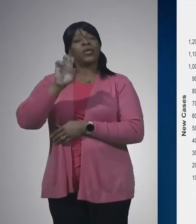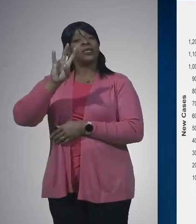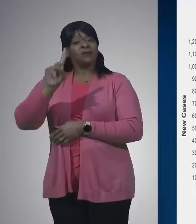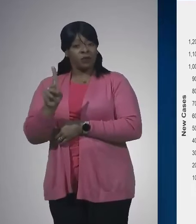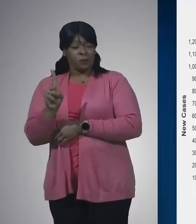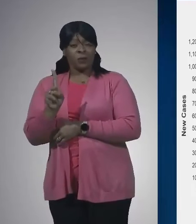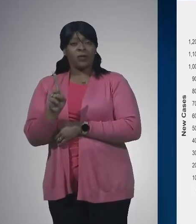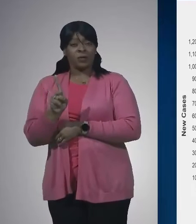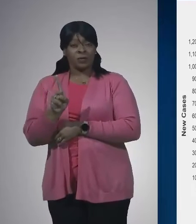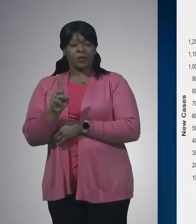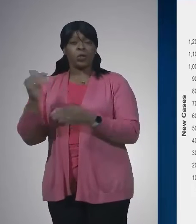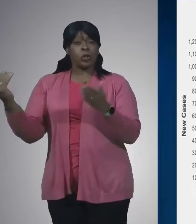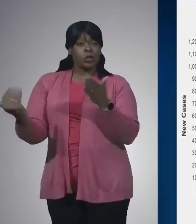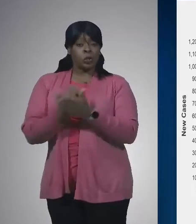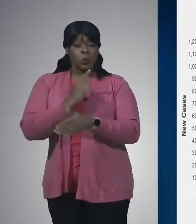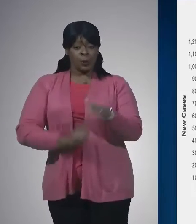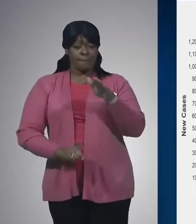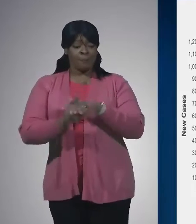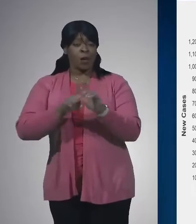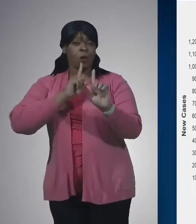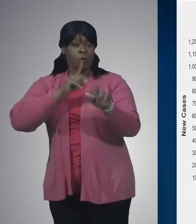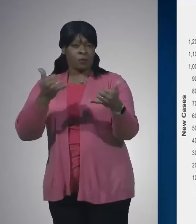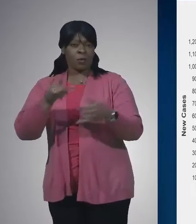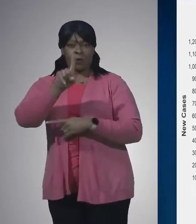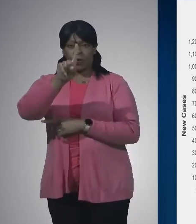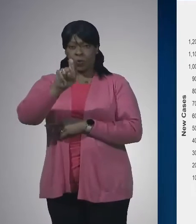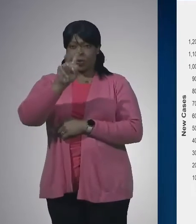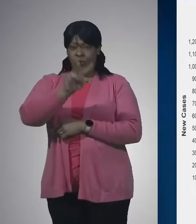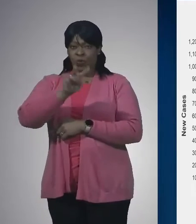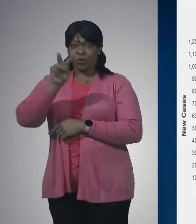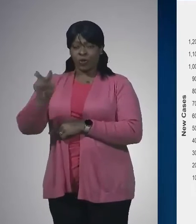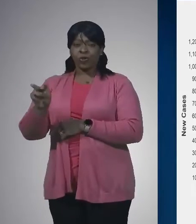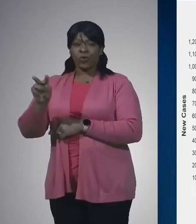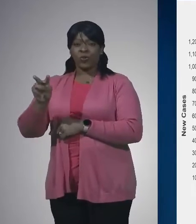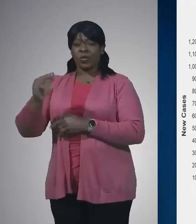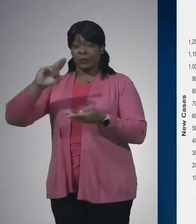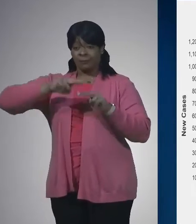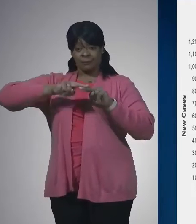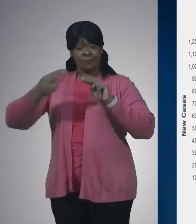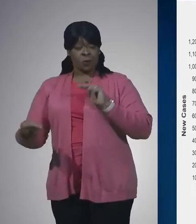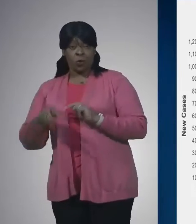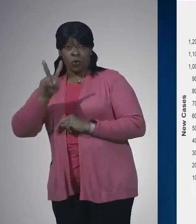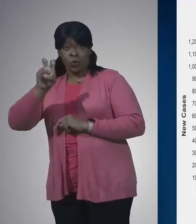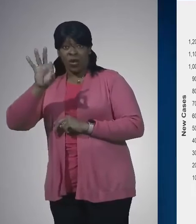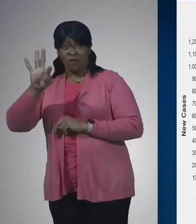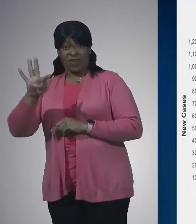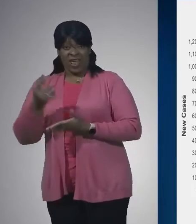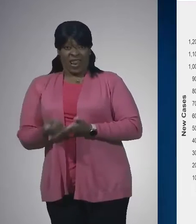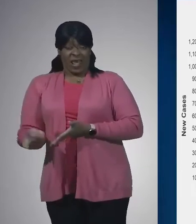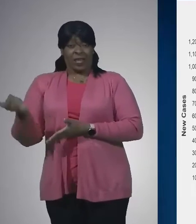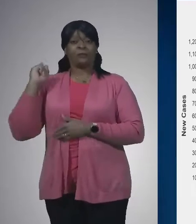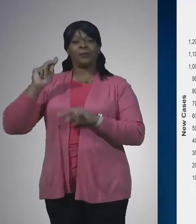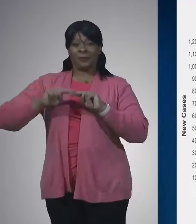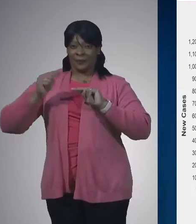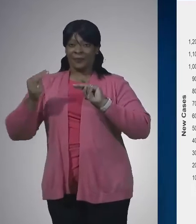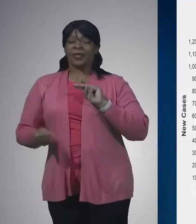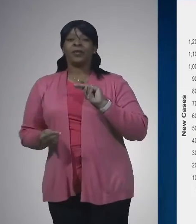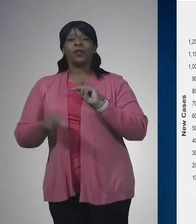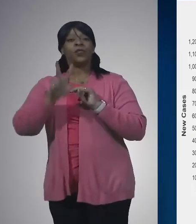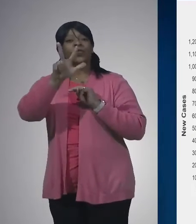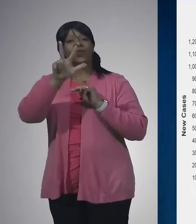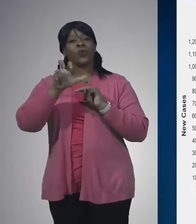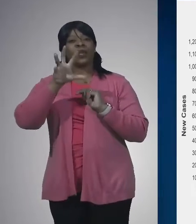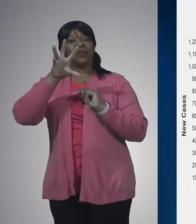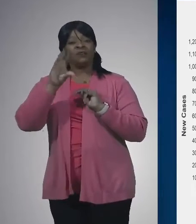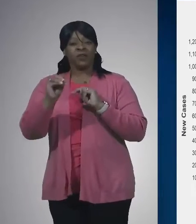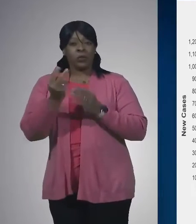143,271. New cases reported today, 122. That is down from 294 this time last week and